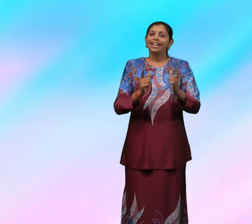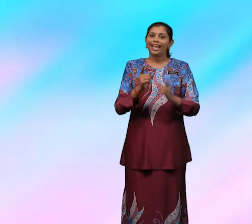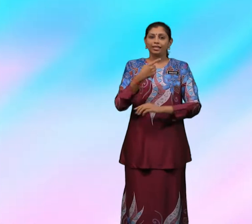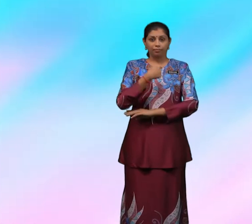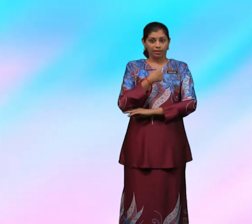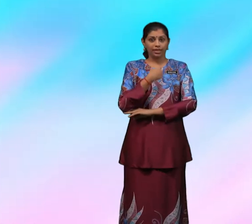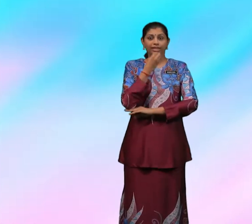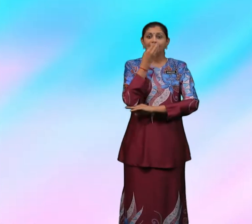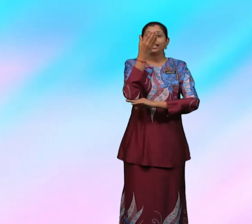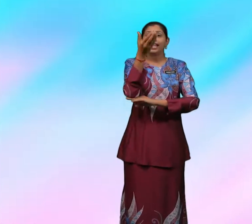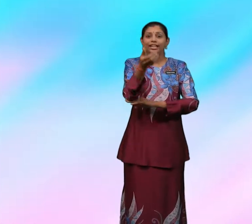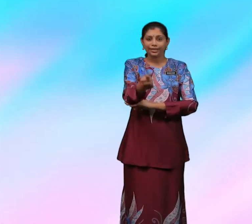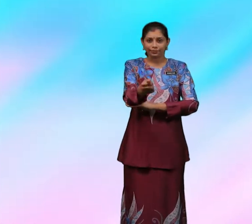Let me tell you.